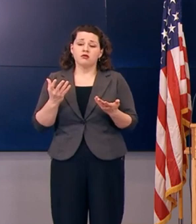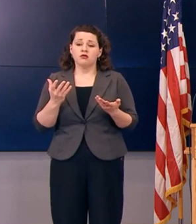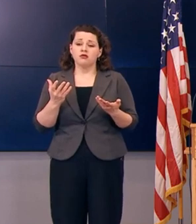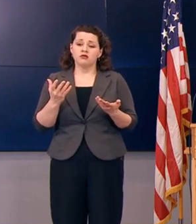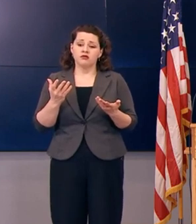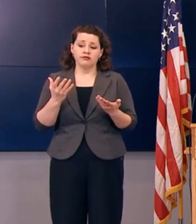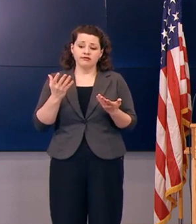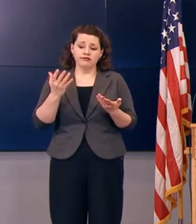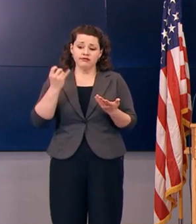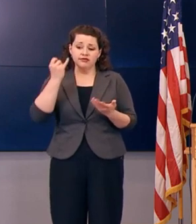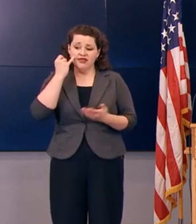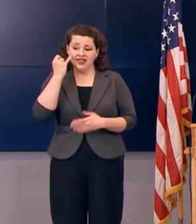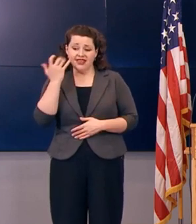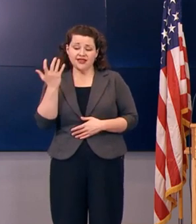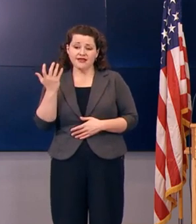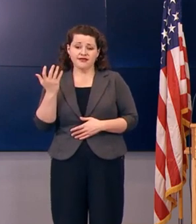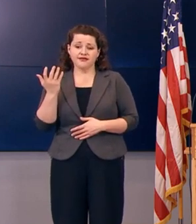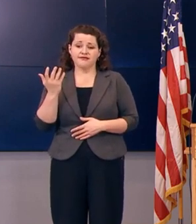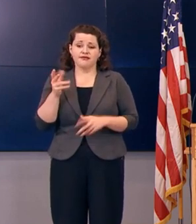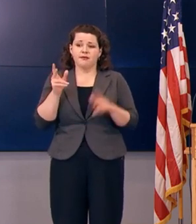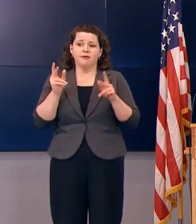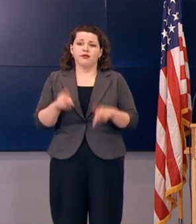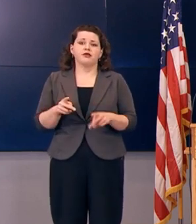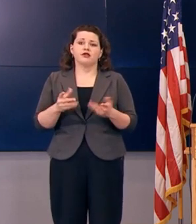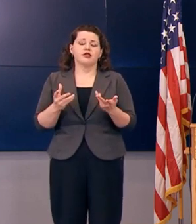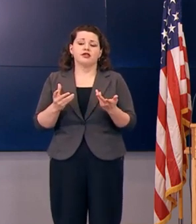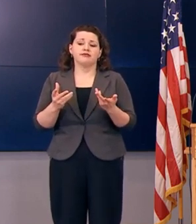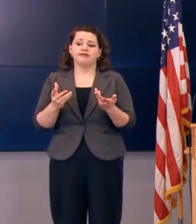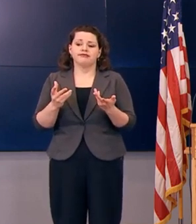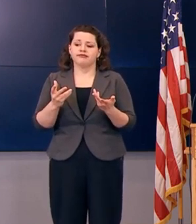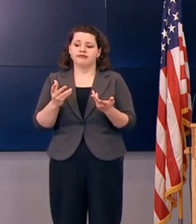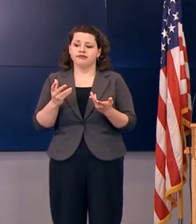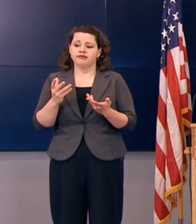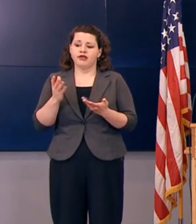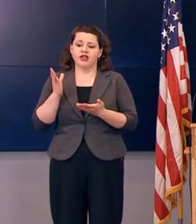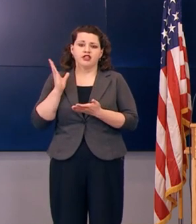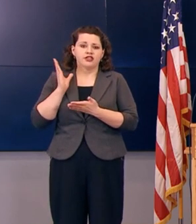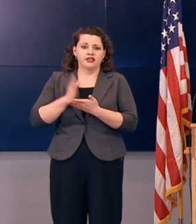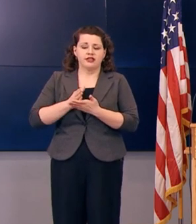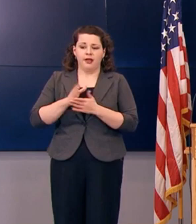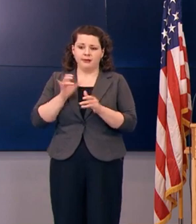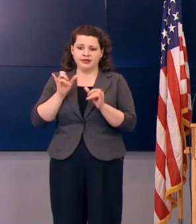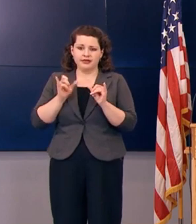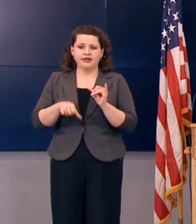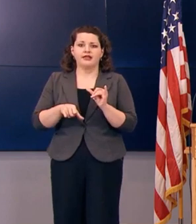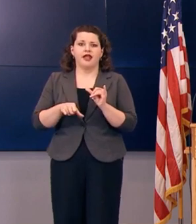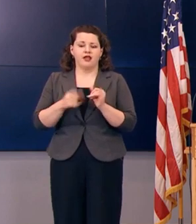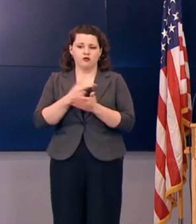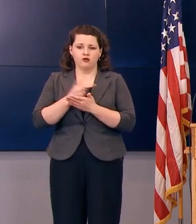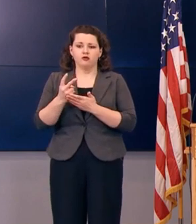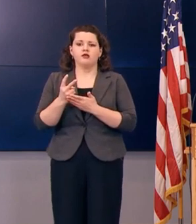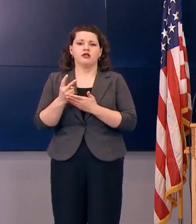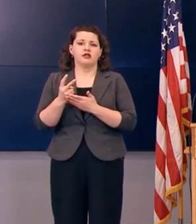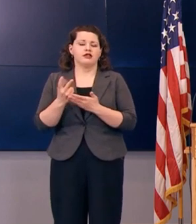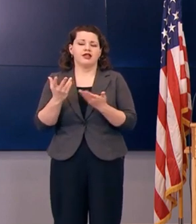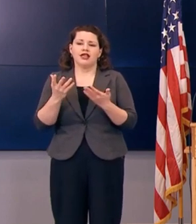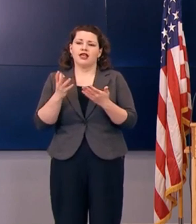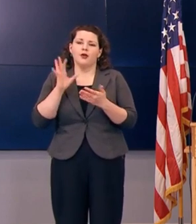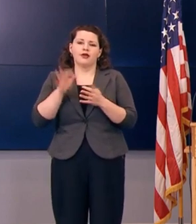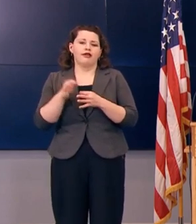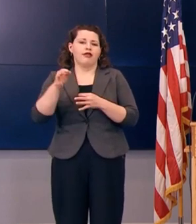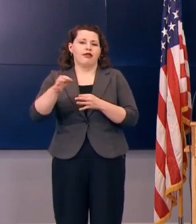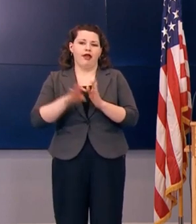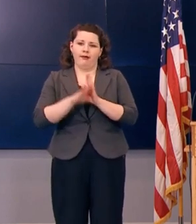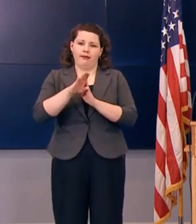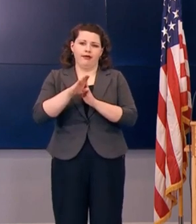be enough if somebody just sort of stopped in place for 2 weeks. What we would do in that situation is delay a peak.